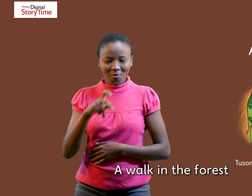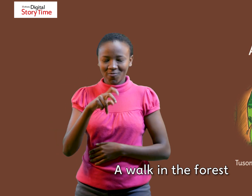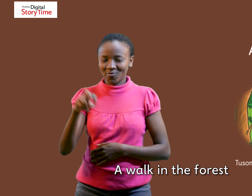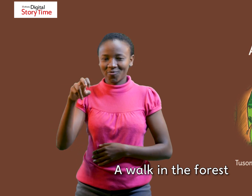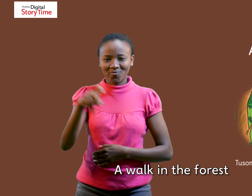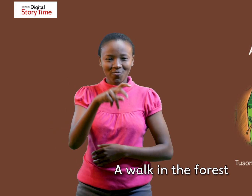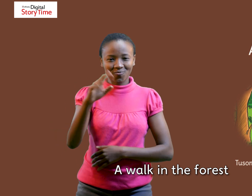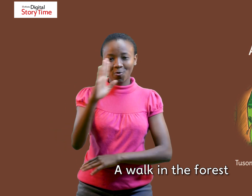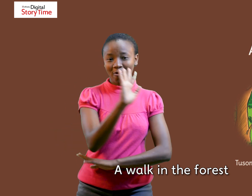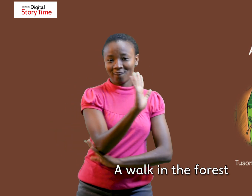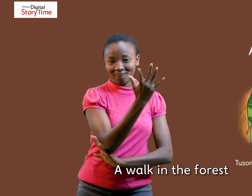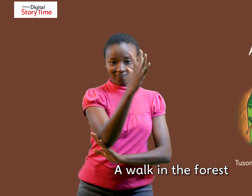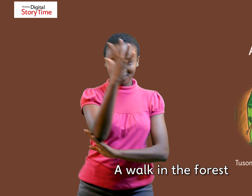A walk in the forest.